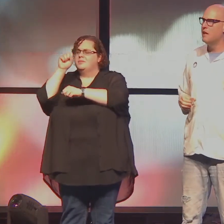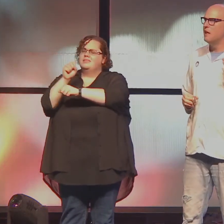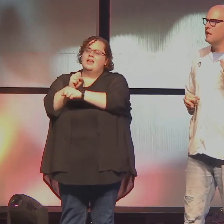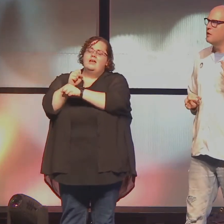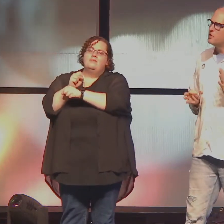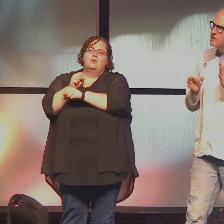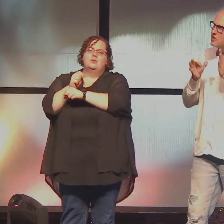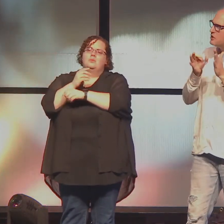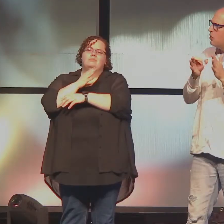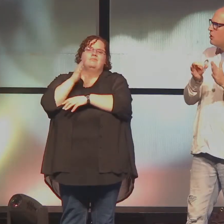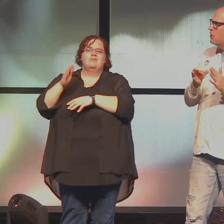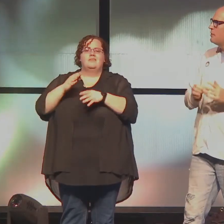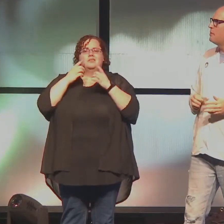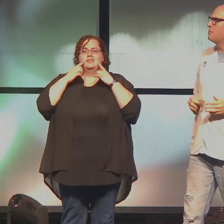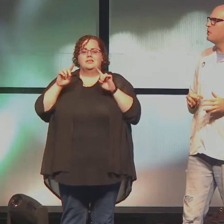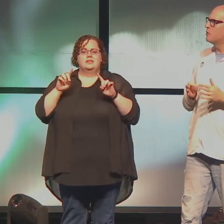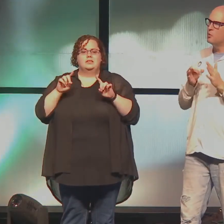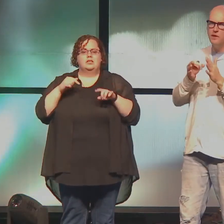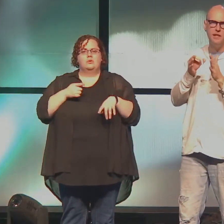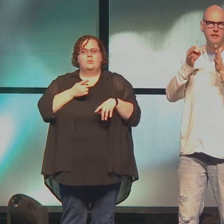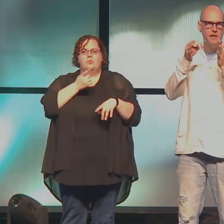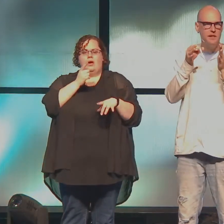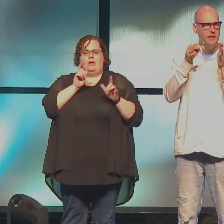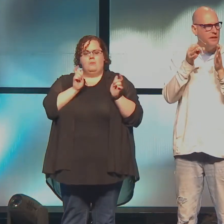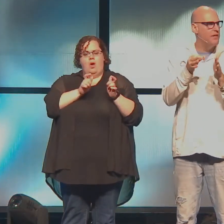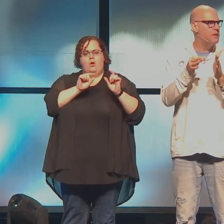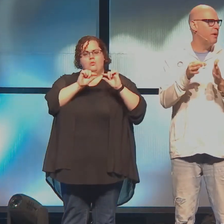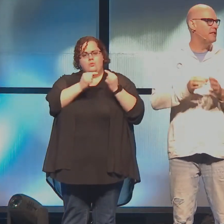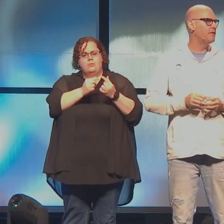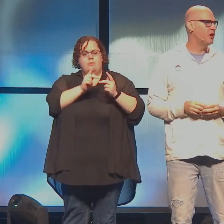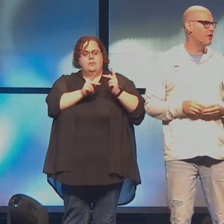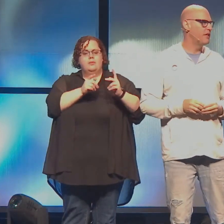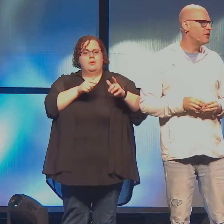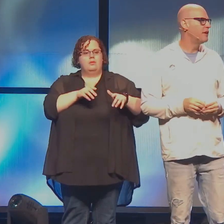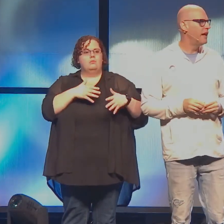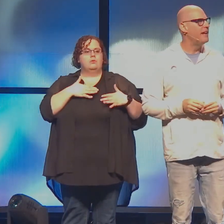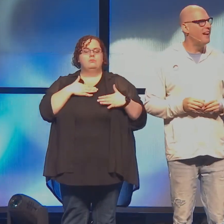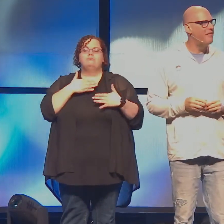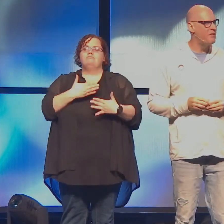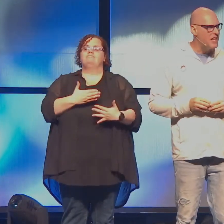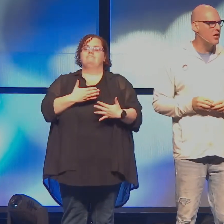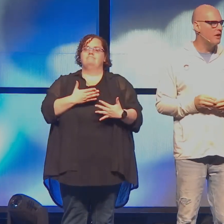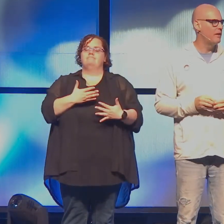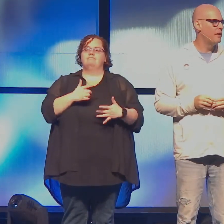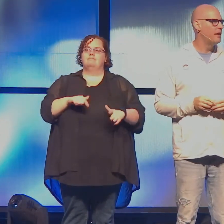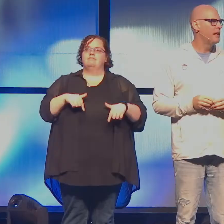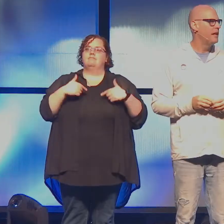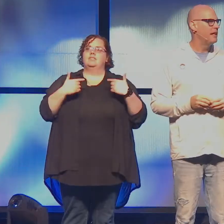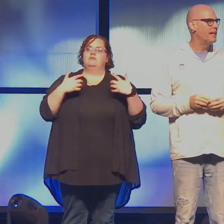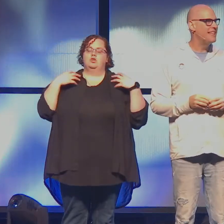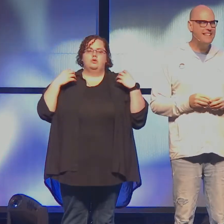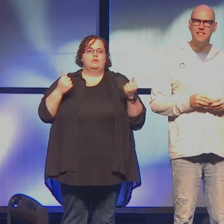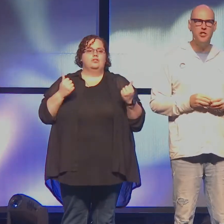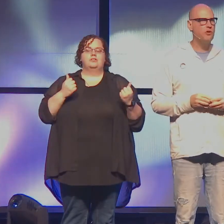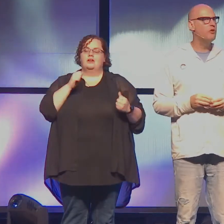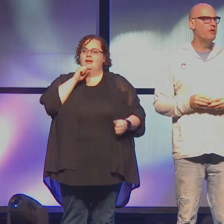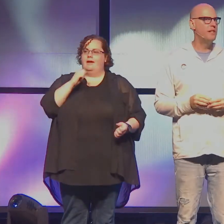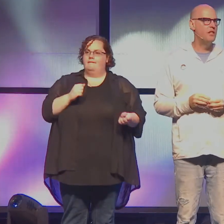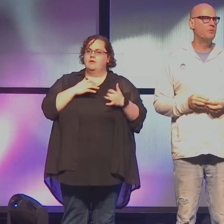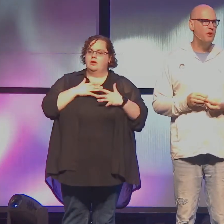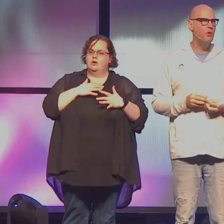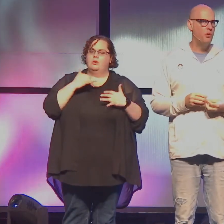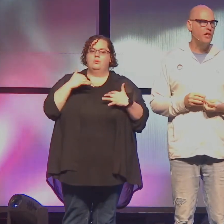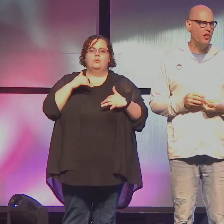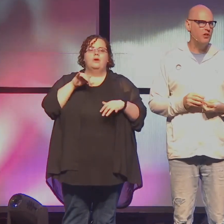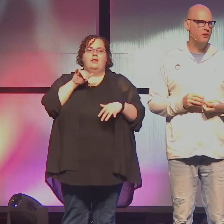it. There was just a small group of people who were willing to live in a space of courage and not fear. I think that's a truth that